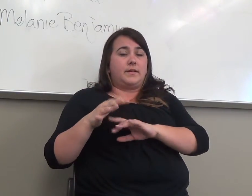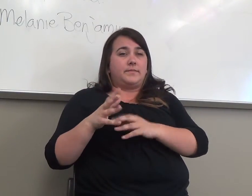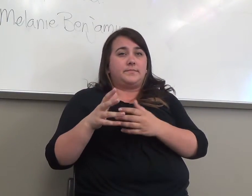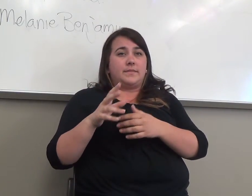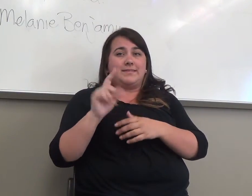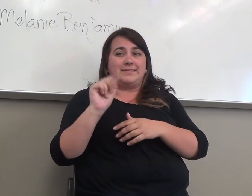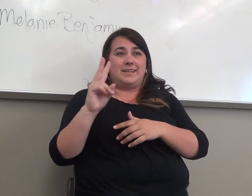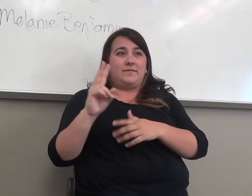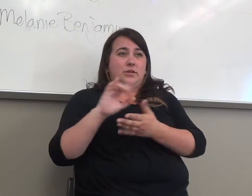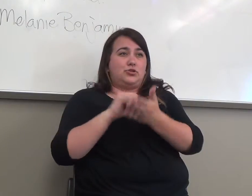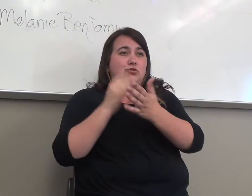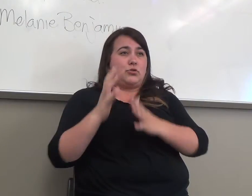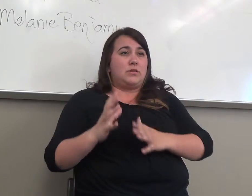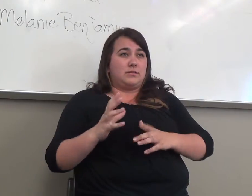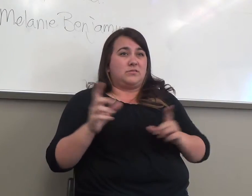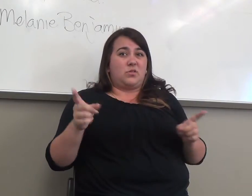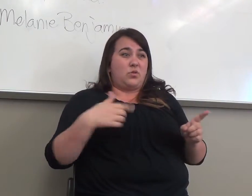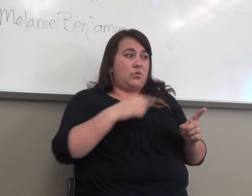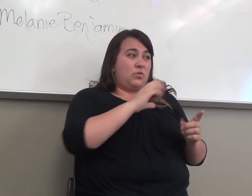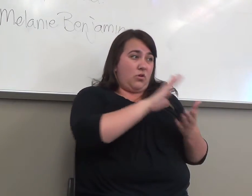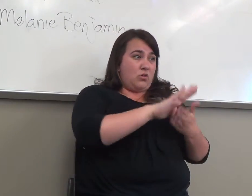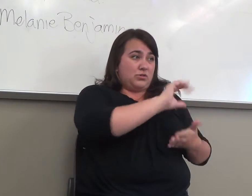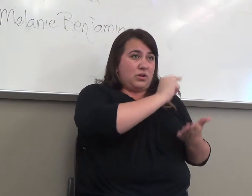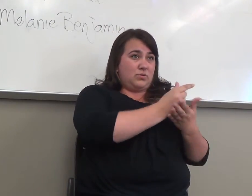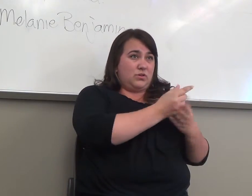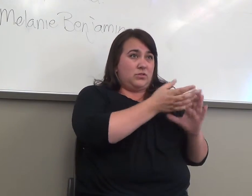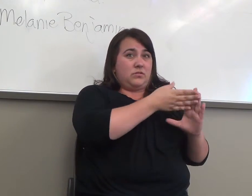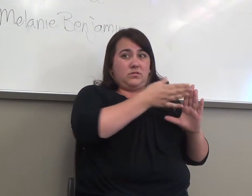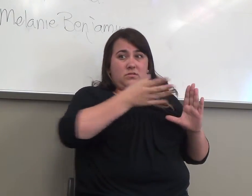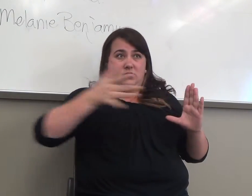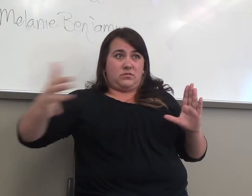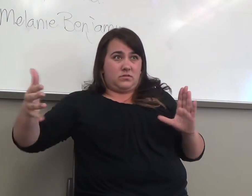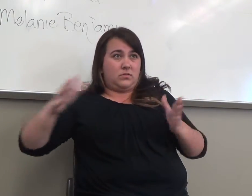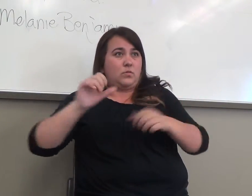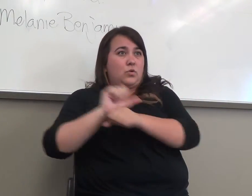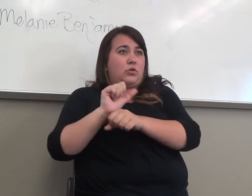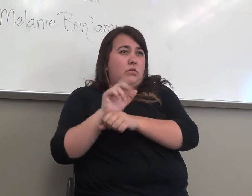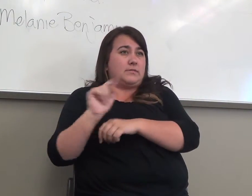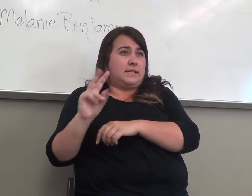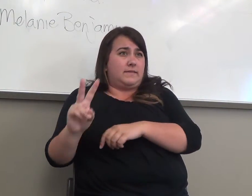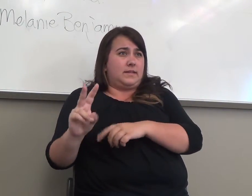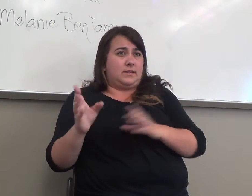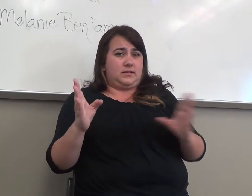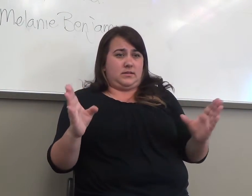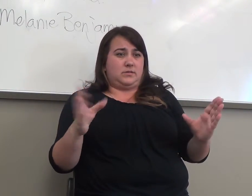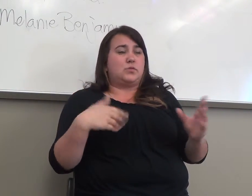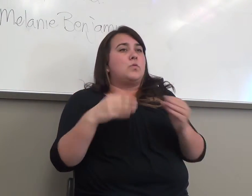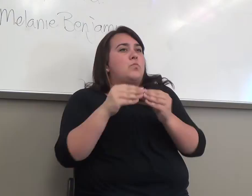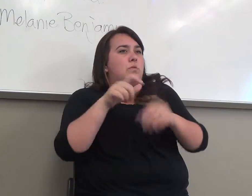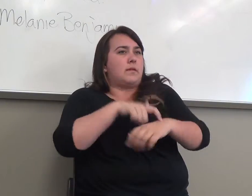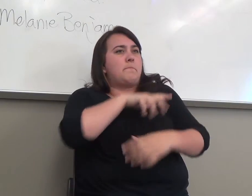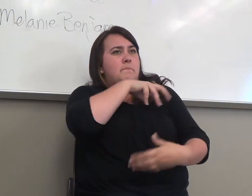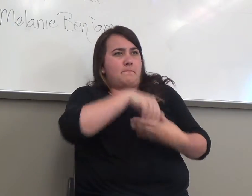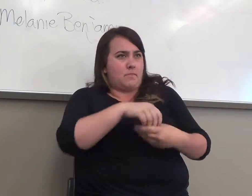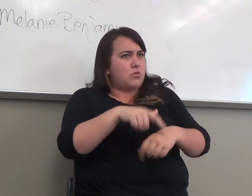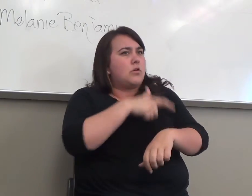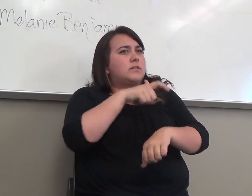TV journalist. So this is a little bit different. This covers some more time. But do